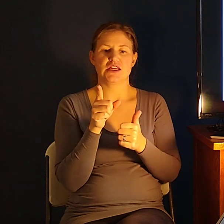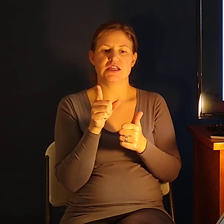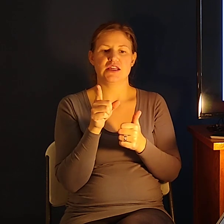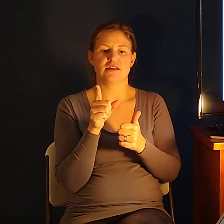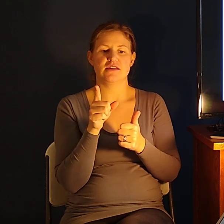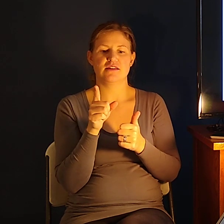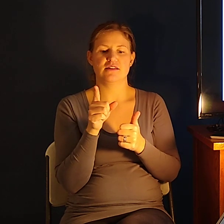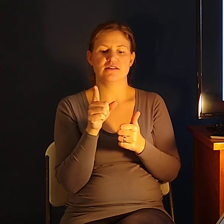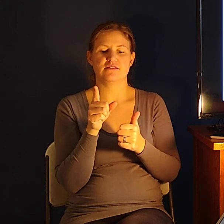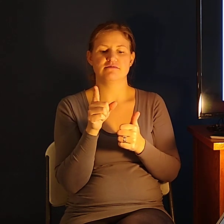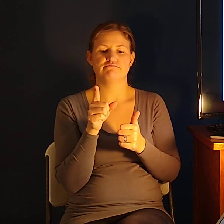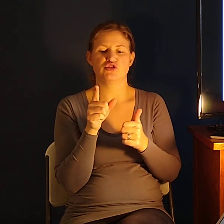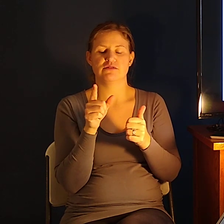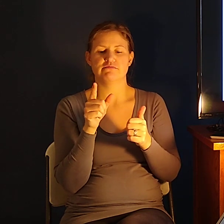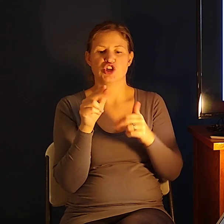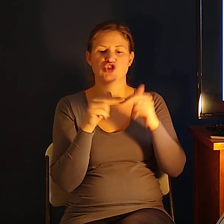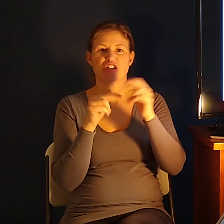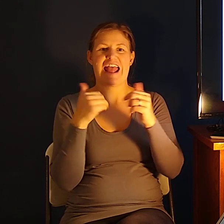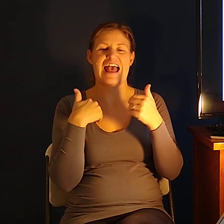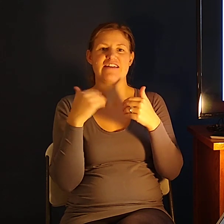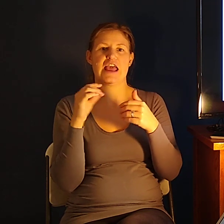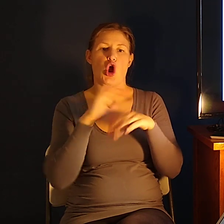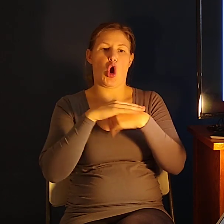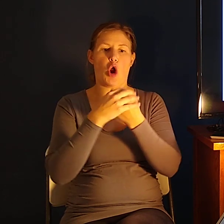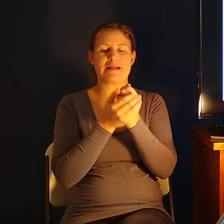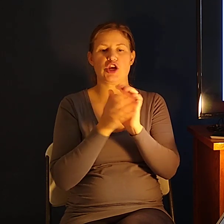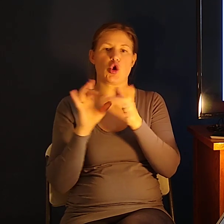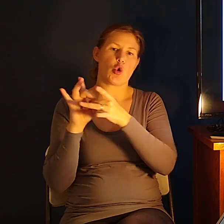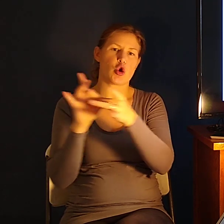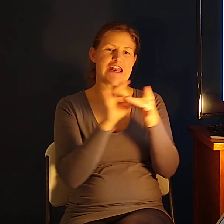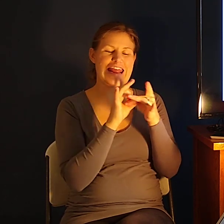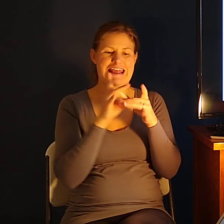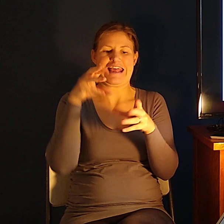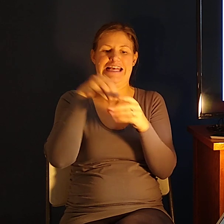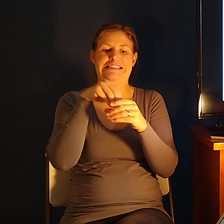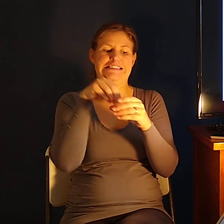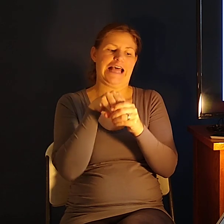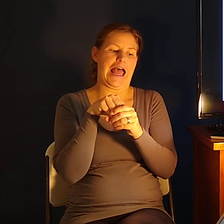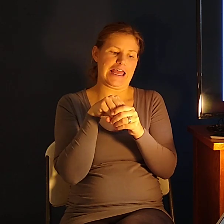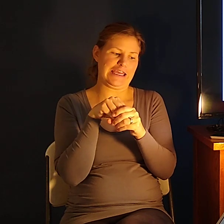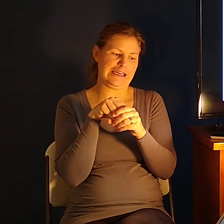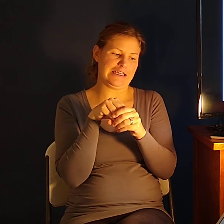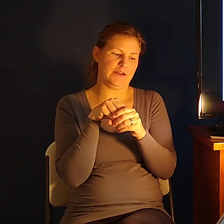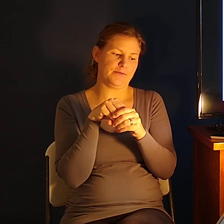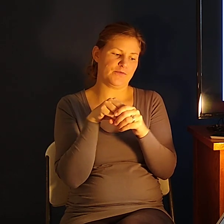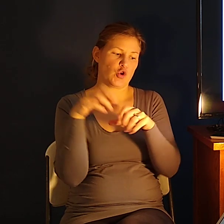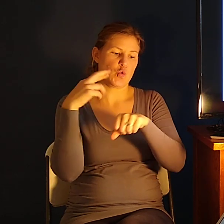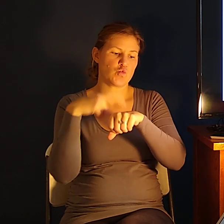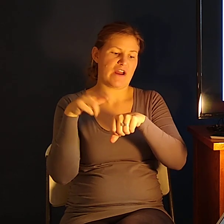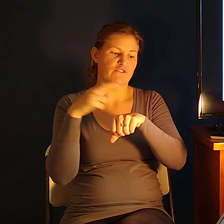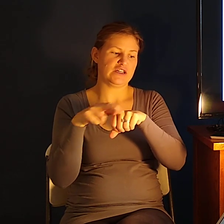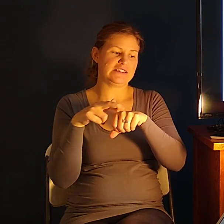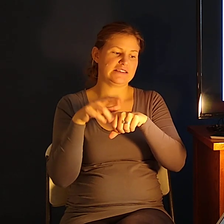Construction features a harmoniously coordinated interior, and it references to